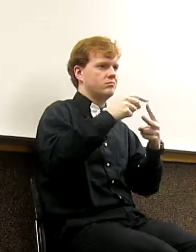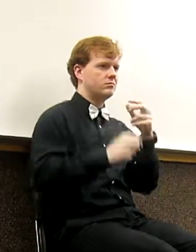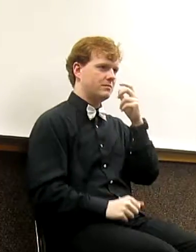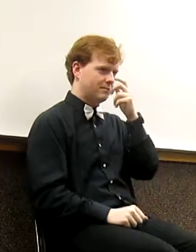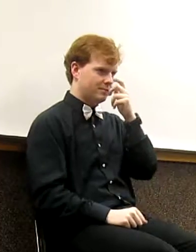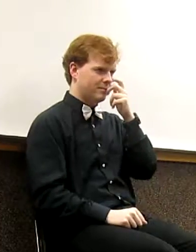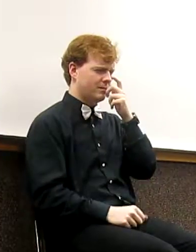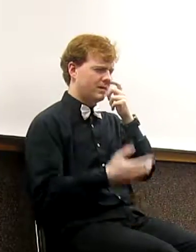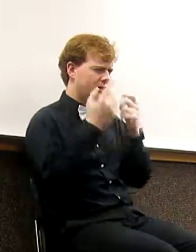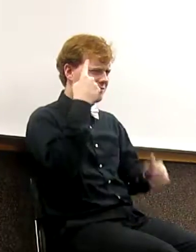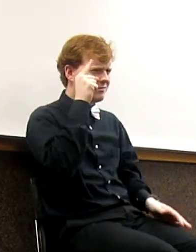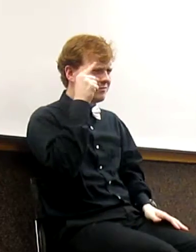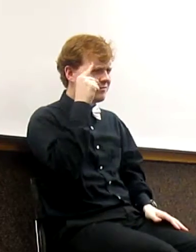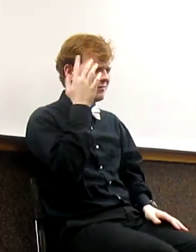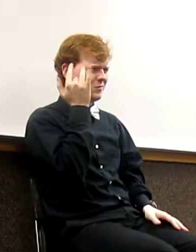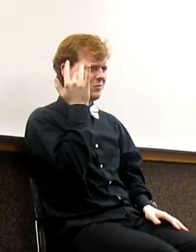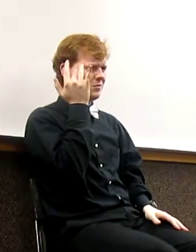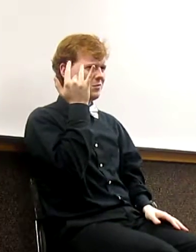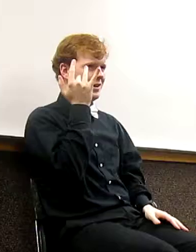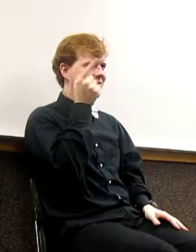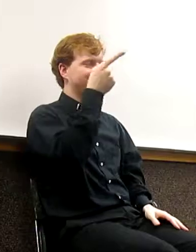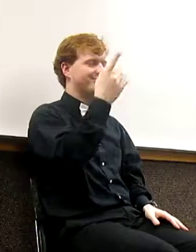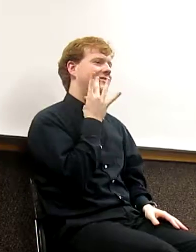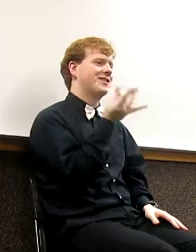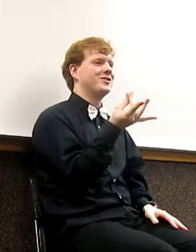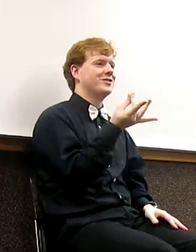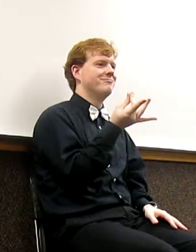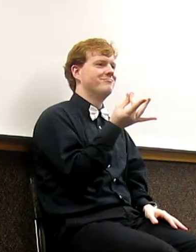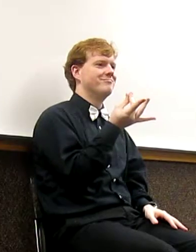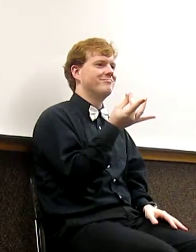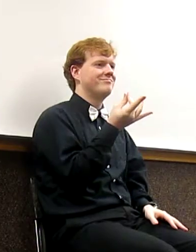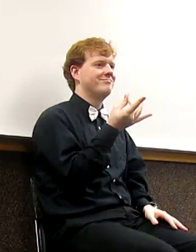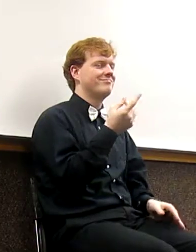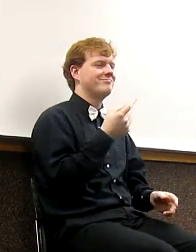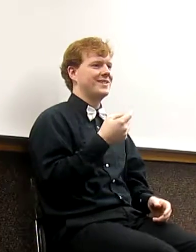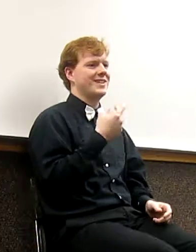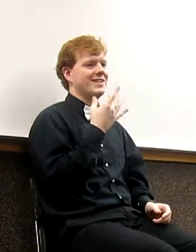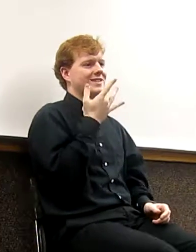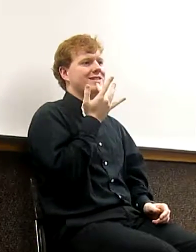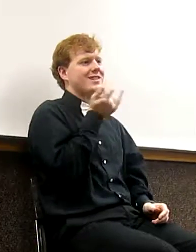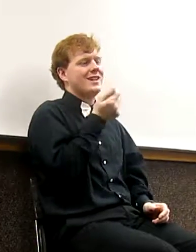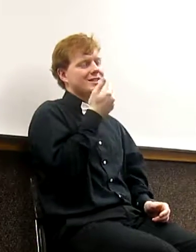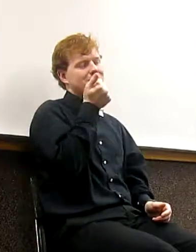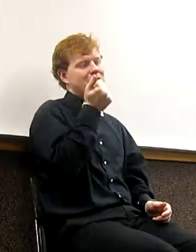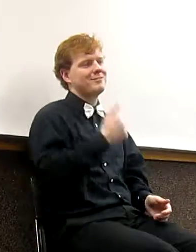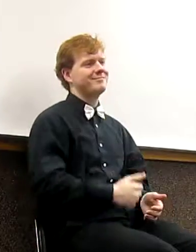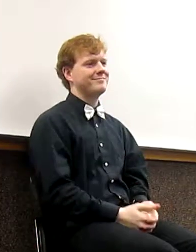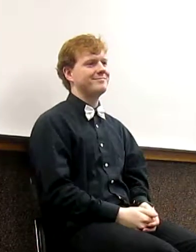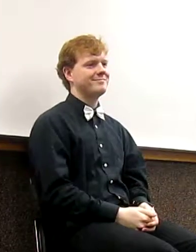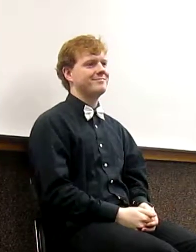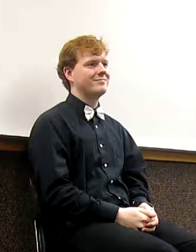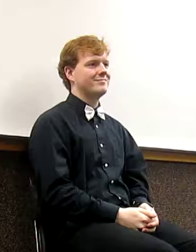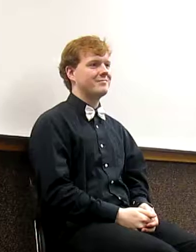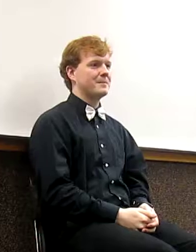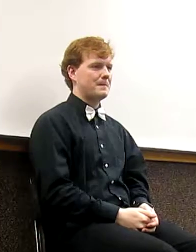So why did we do it? Because it's delicious. Because it's delicious, right? Like it tastes better. It makes money, like